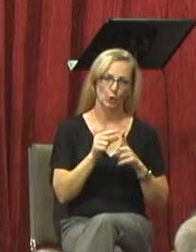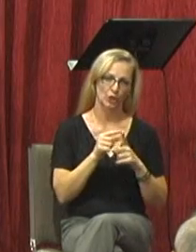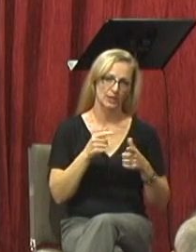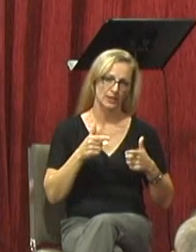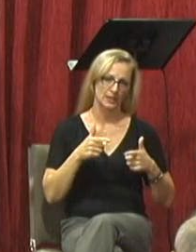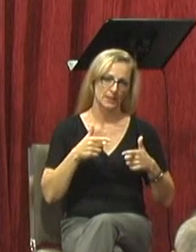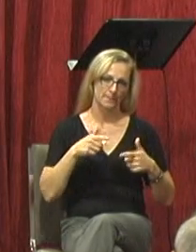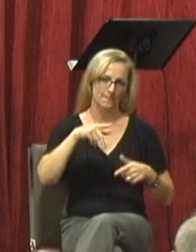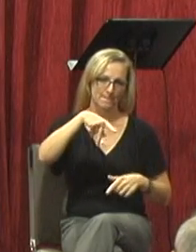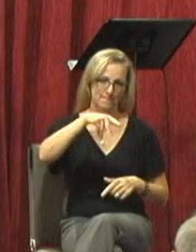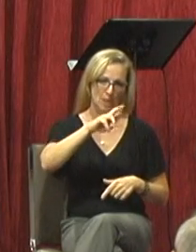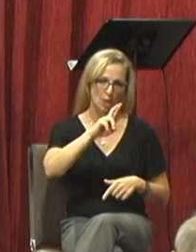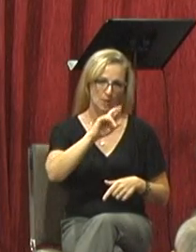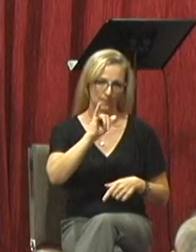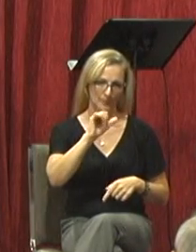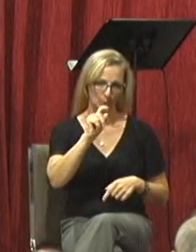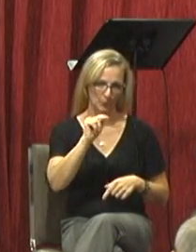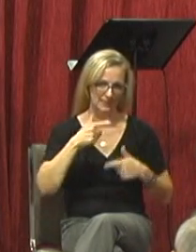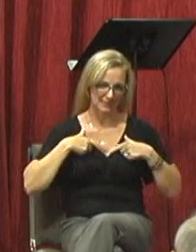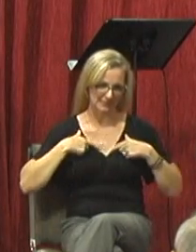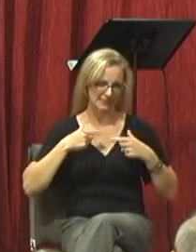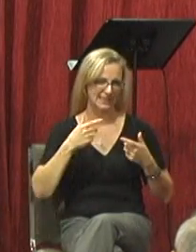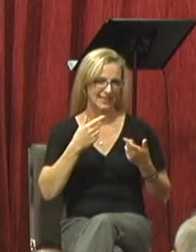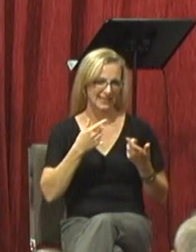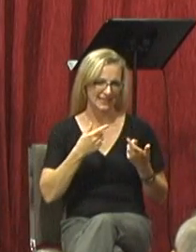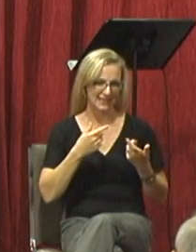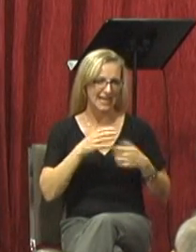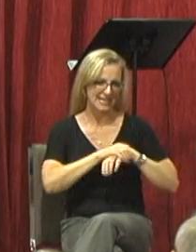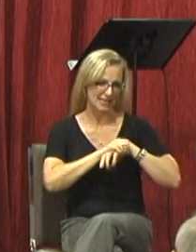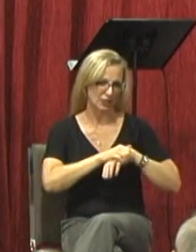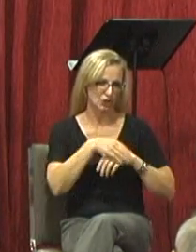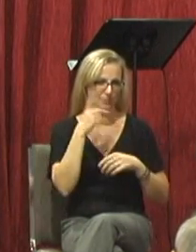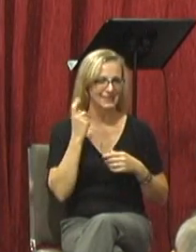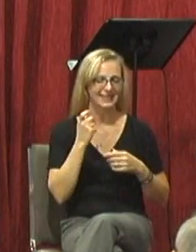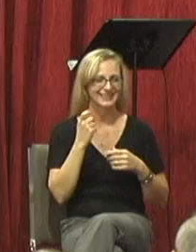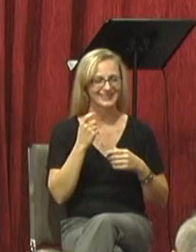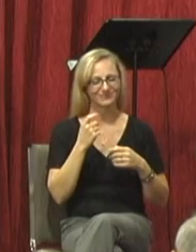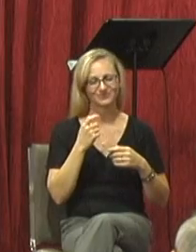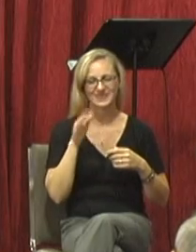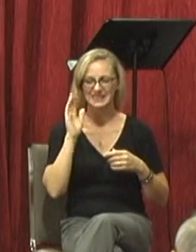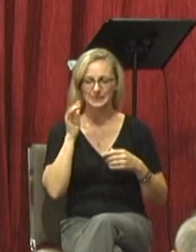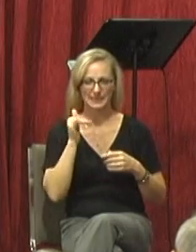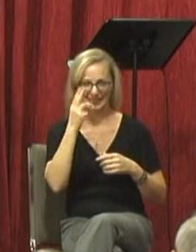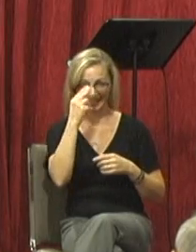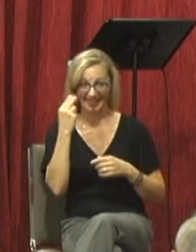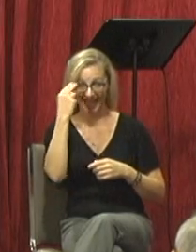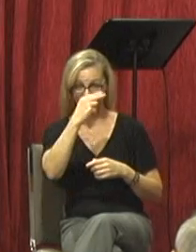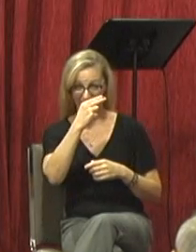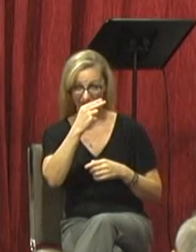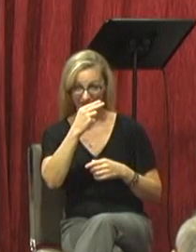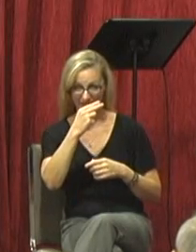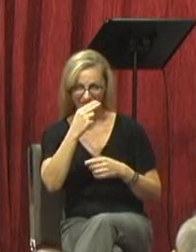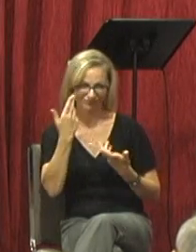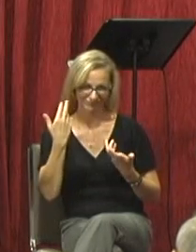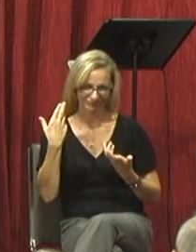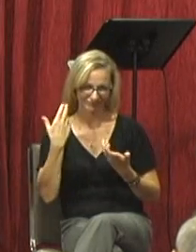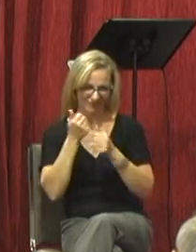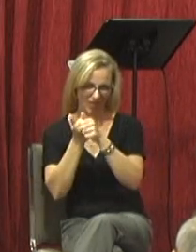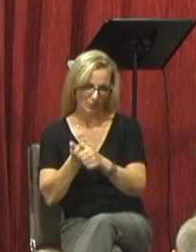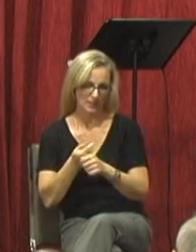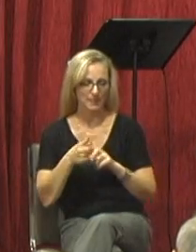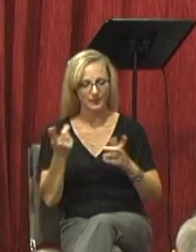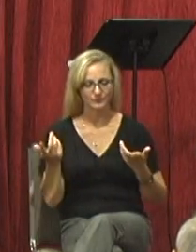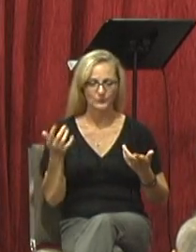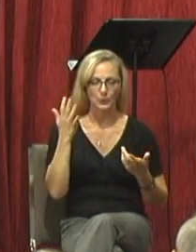the Kohanim. So in the past, some of you may remember, I've given like a broad definition of a